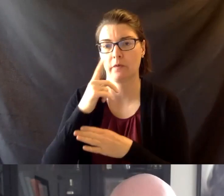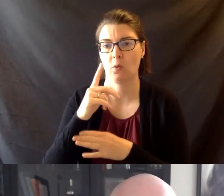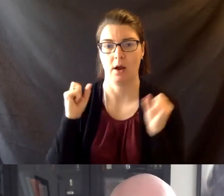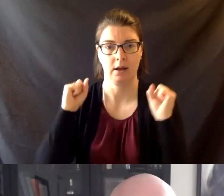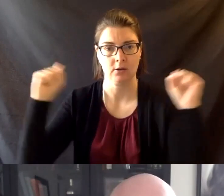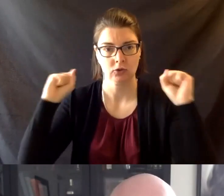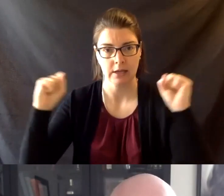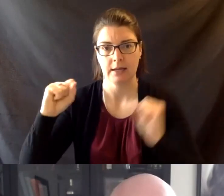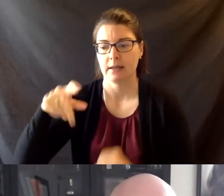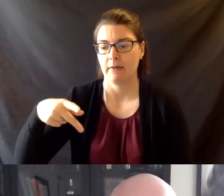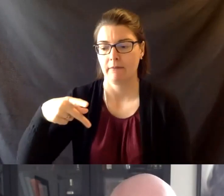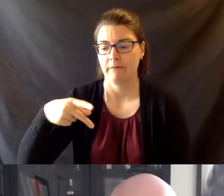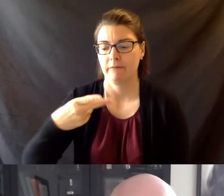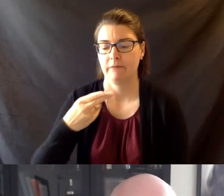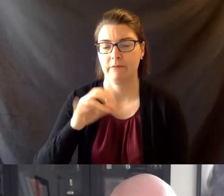exercise, physiology,